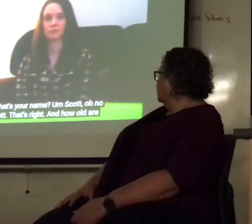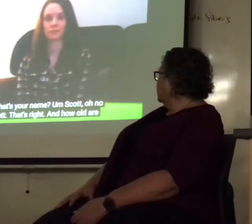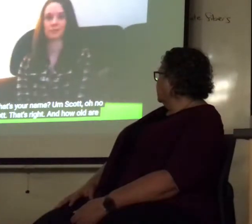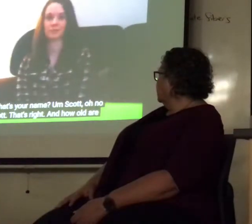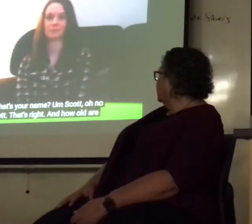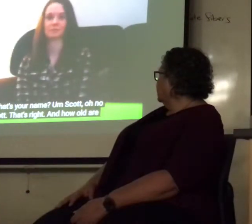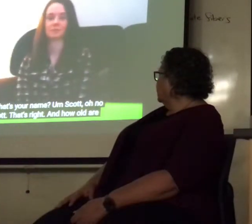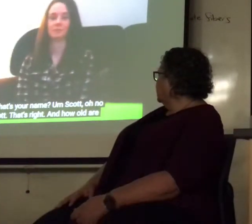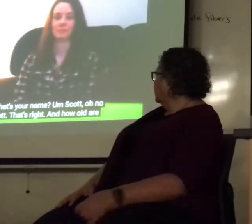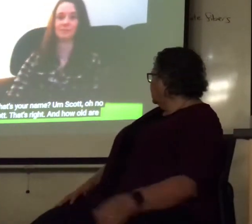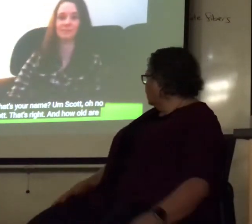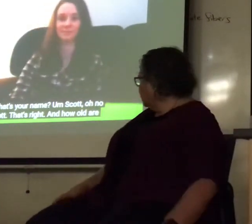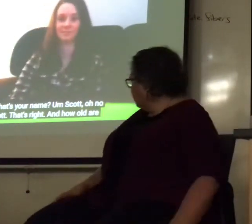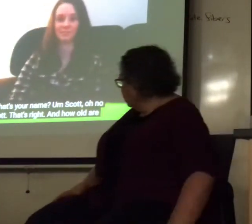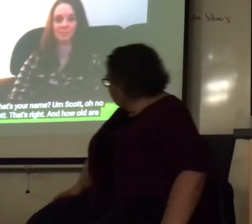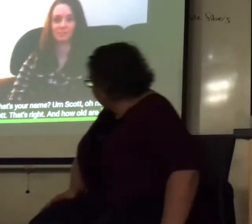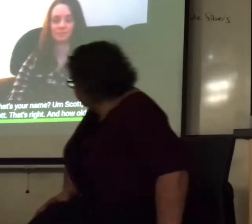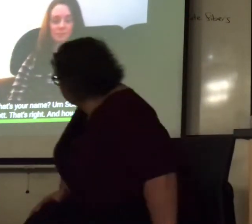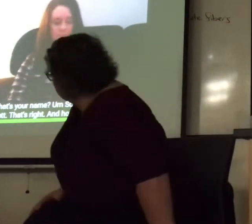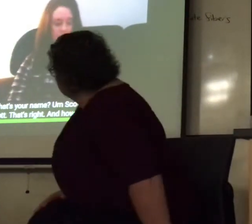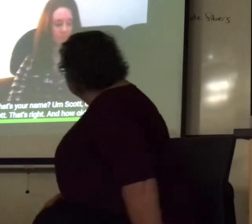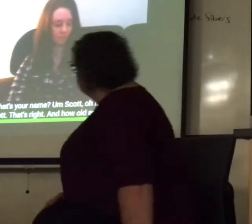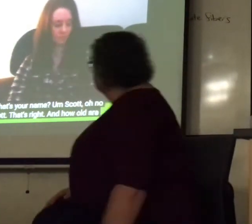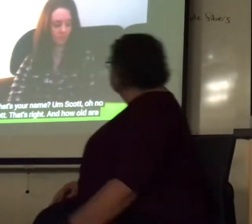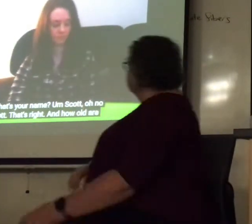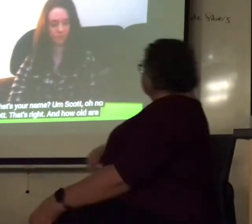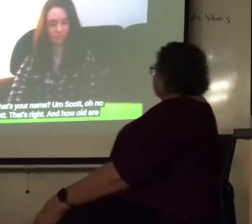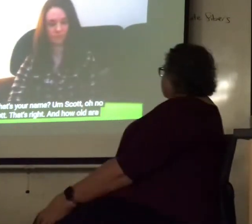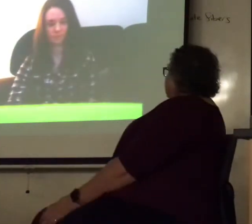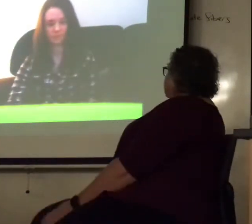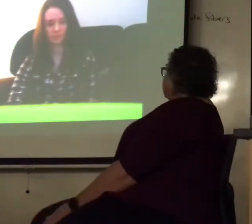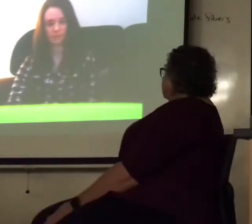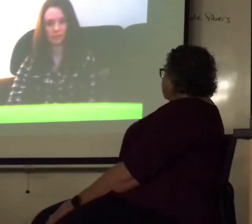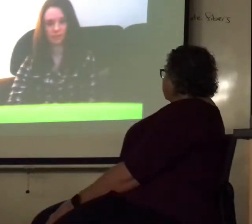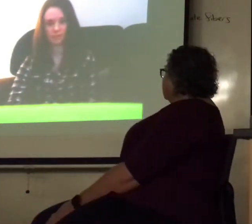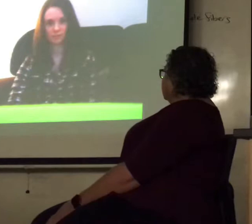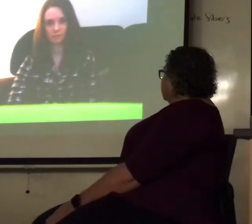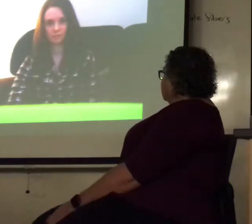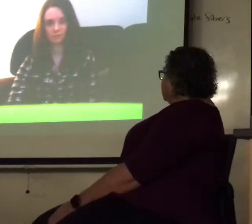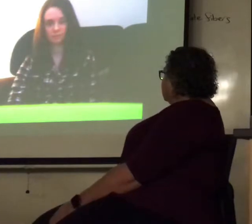Sarah Scott. That's right. And how old are you?